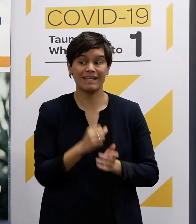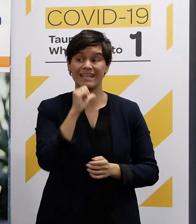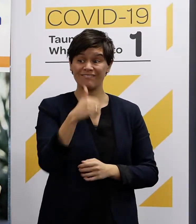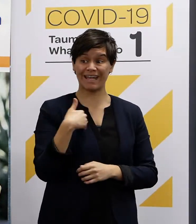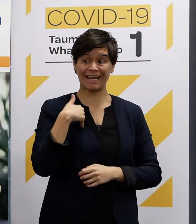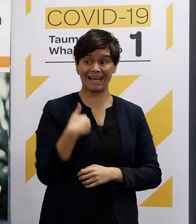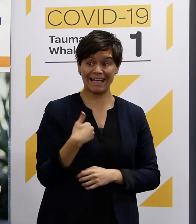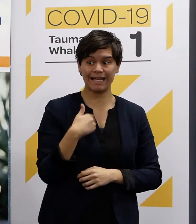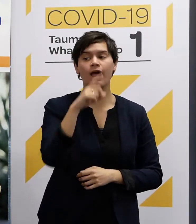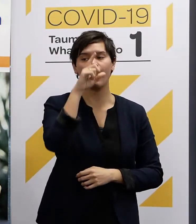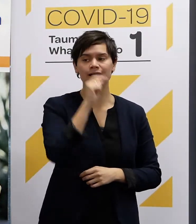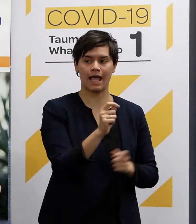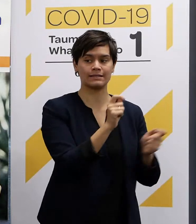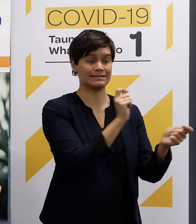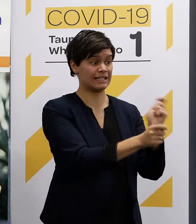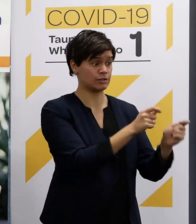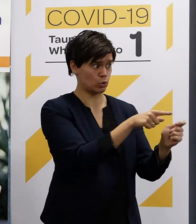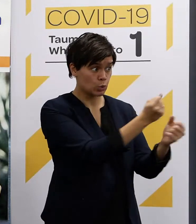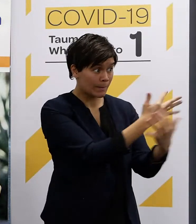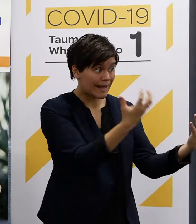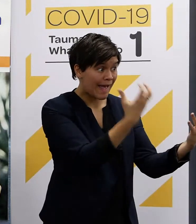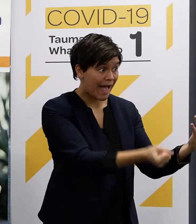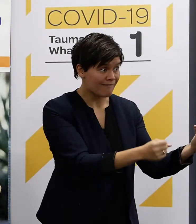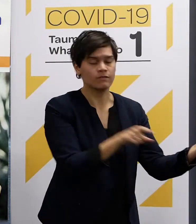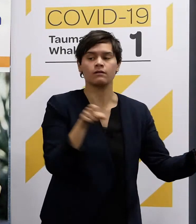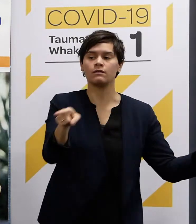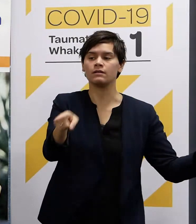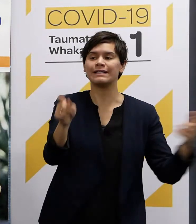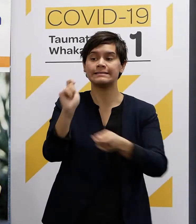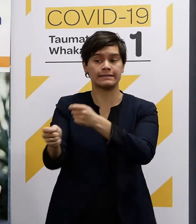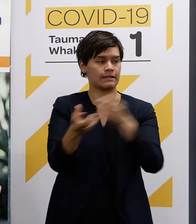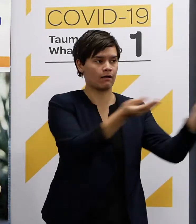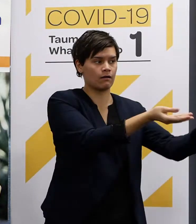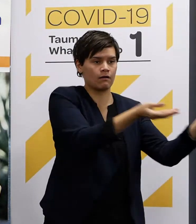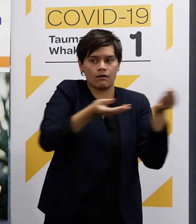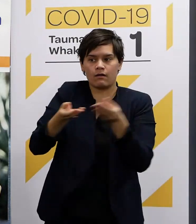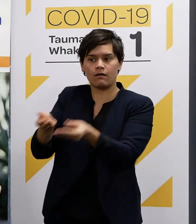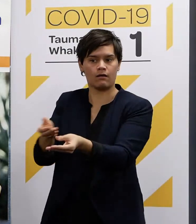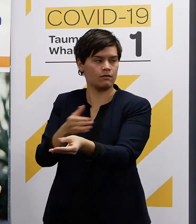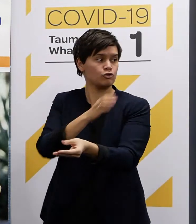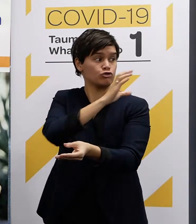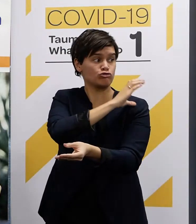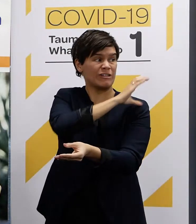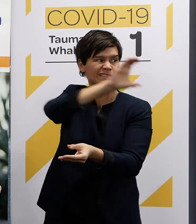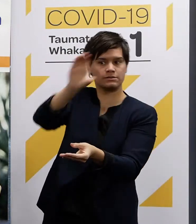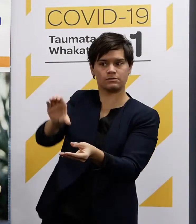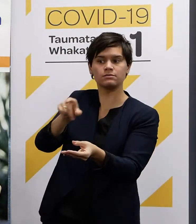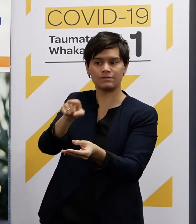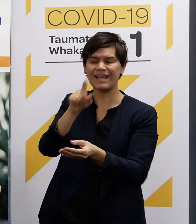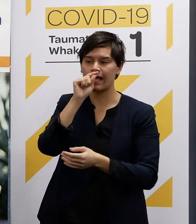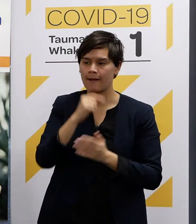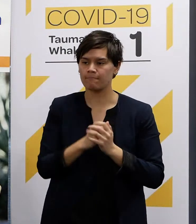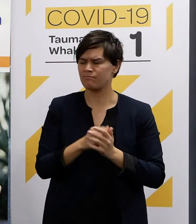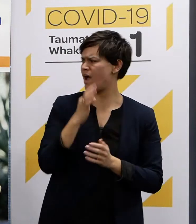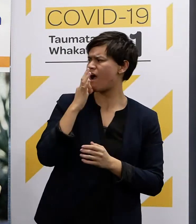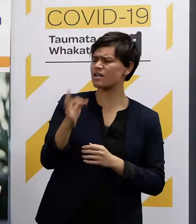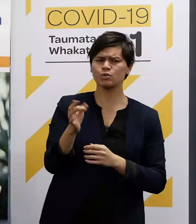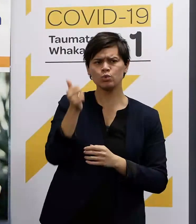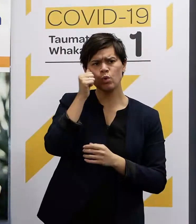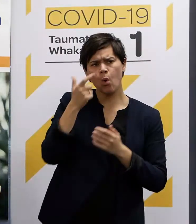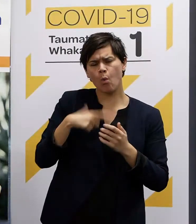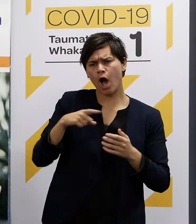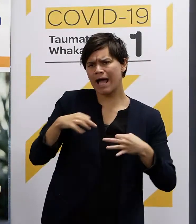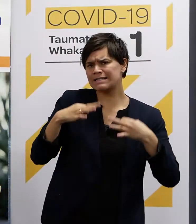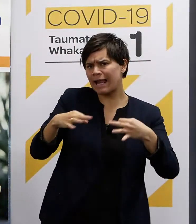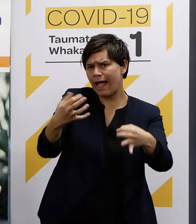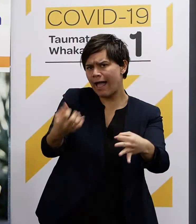move volumes of testing to other labs around the country. So we'll make sure that they don't have to wait that long. Do you know why those delays are happening? Well, it may just